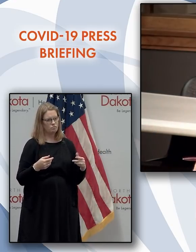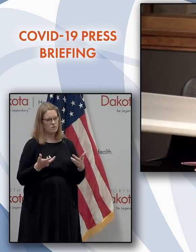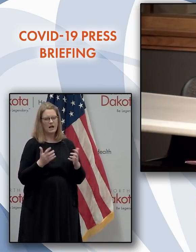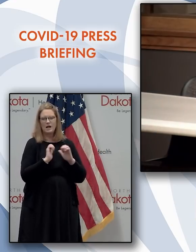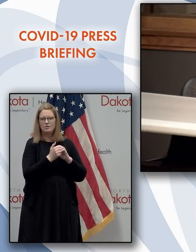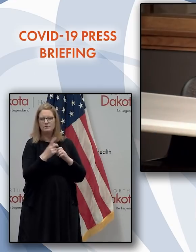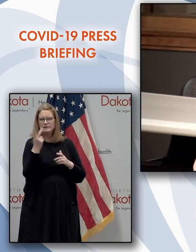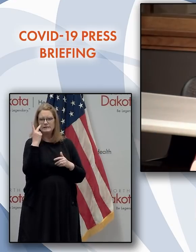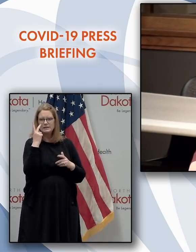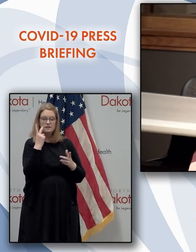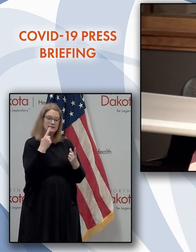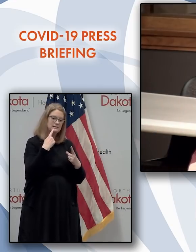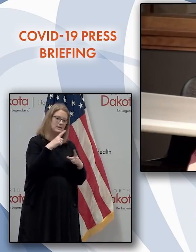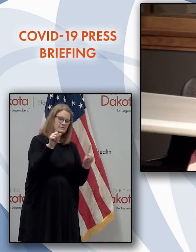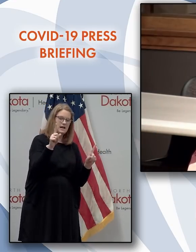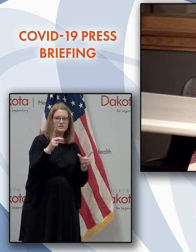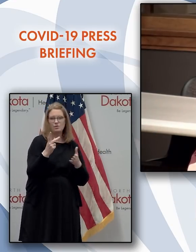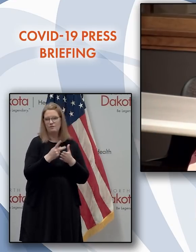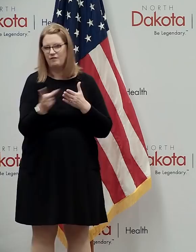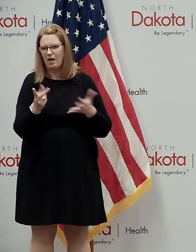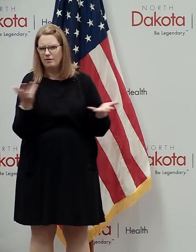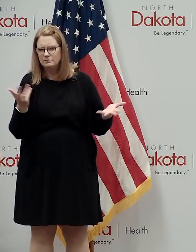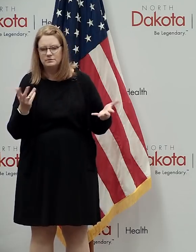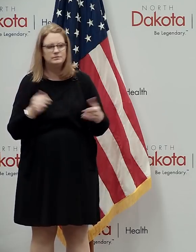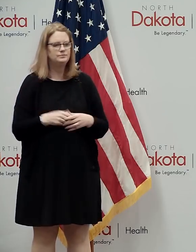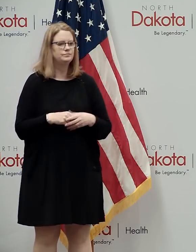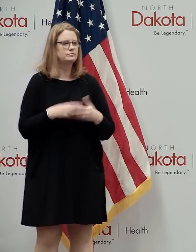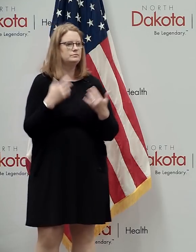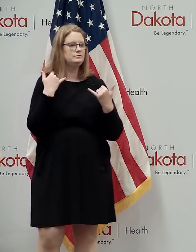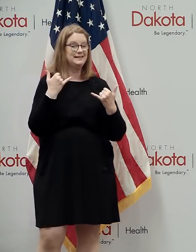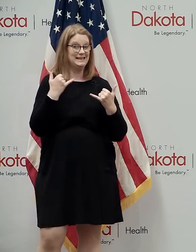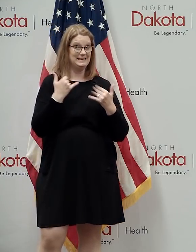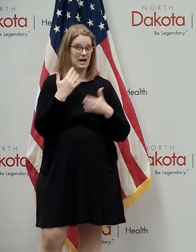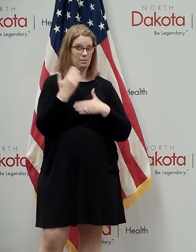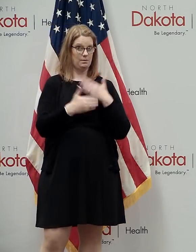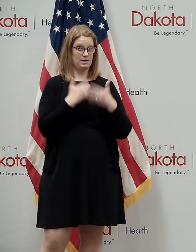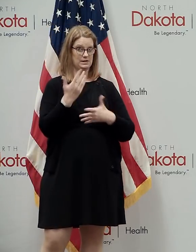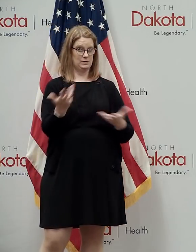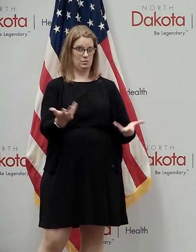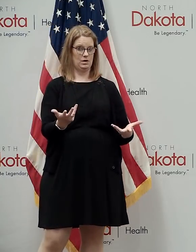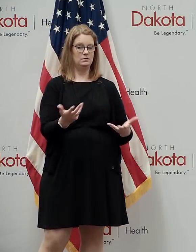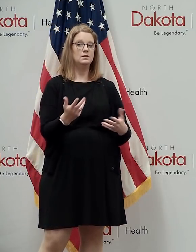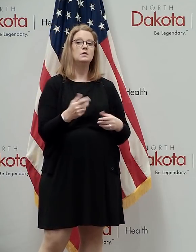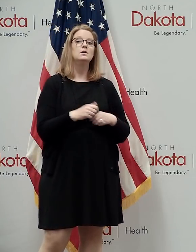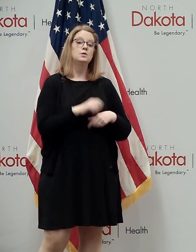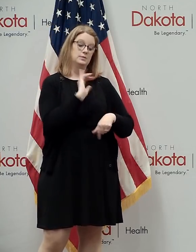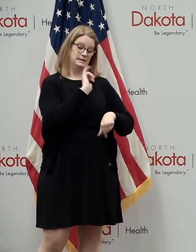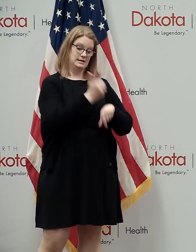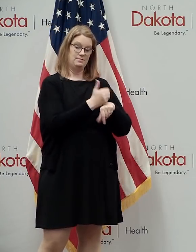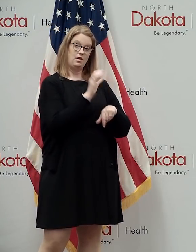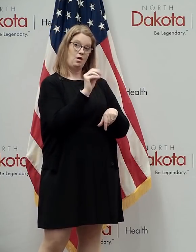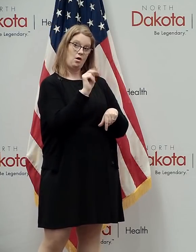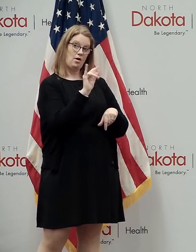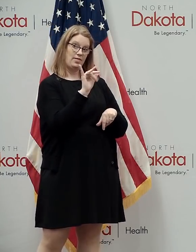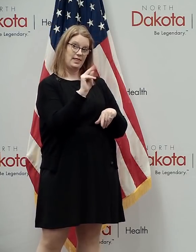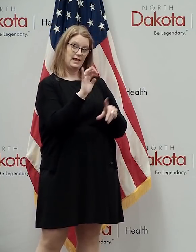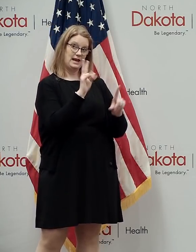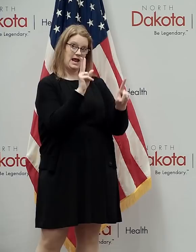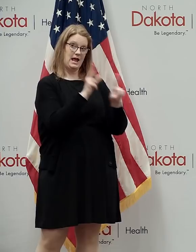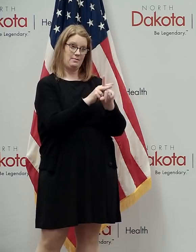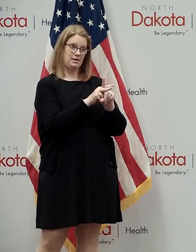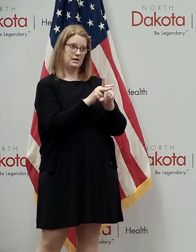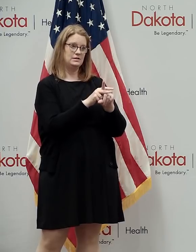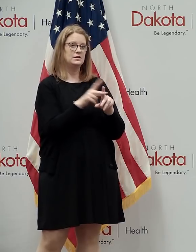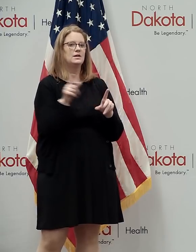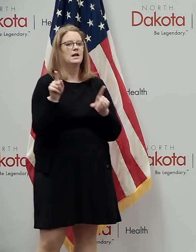didn't work so well? Yeah, thank you for the question. So what we're in the process of doing right now is not only building the online application, but building the mechanics